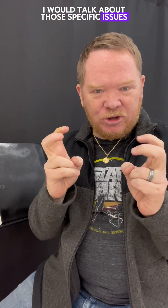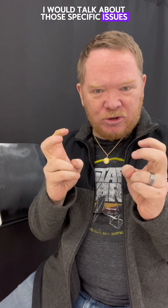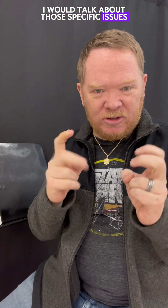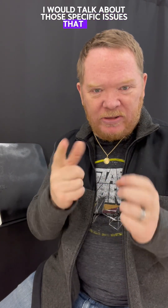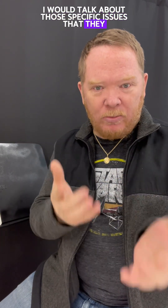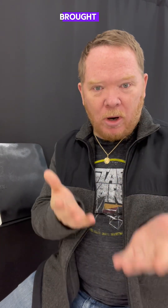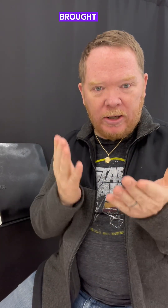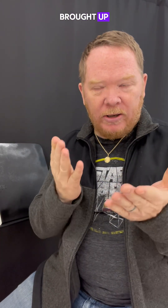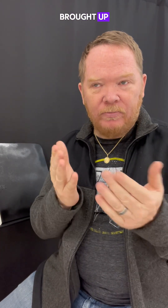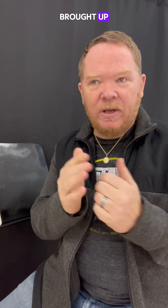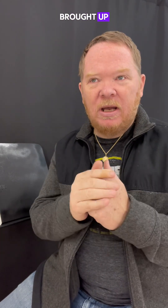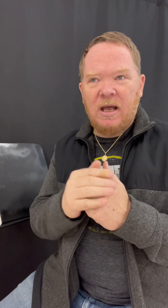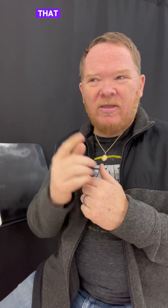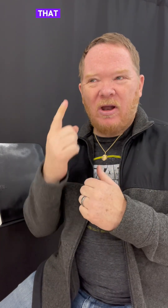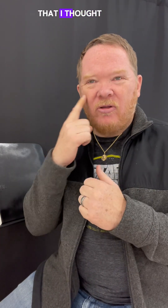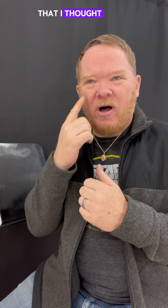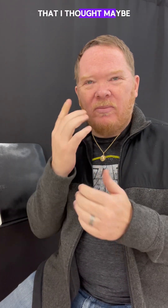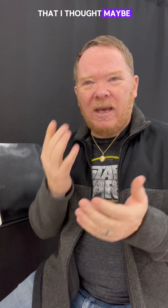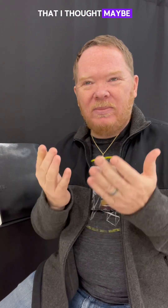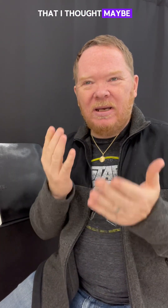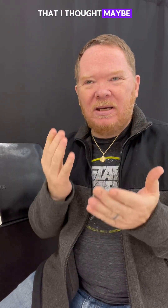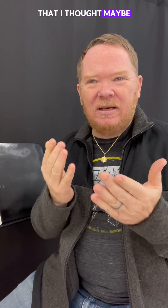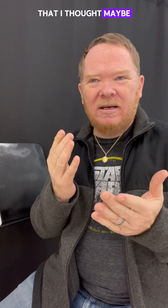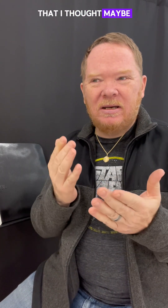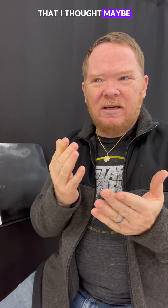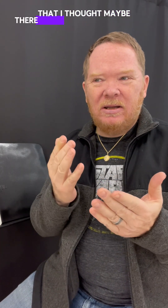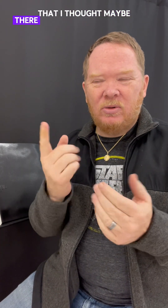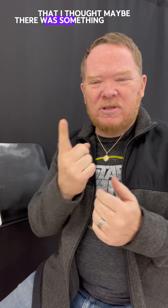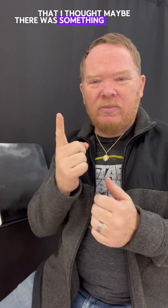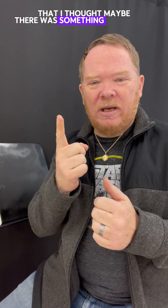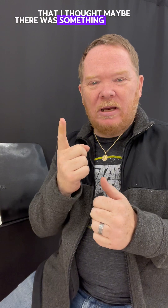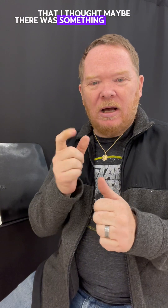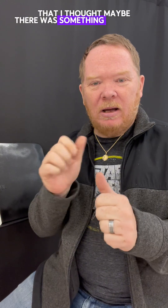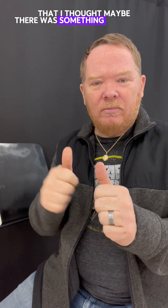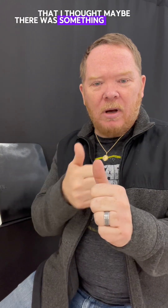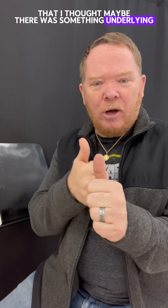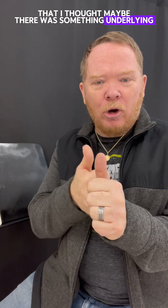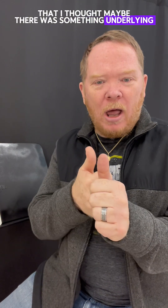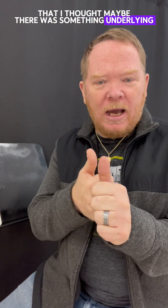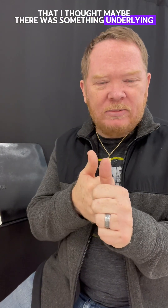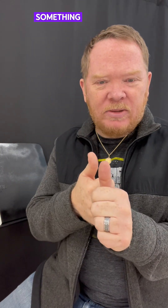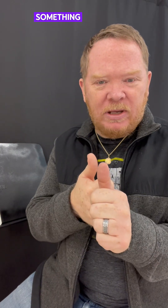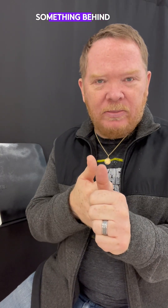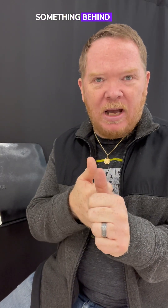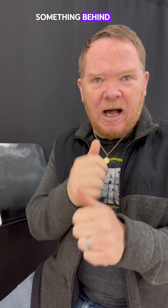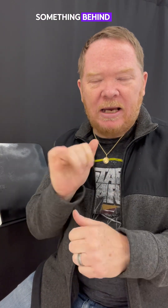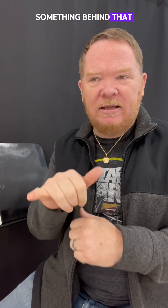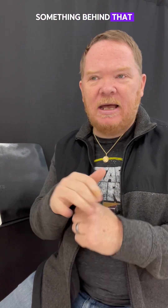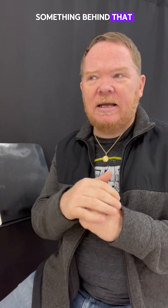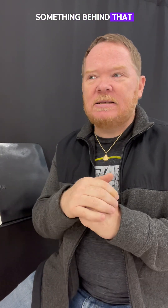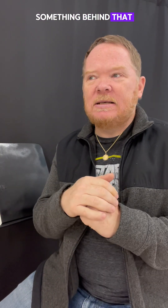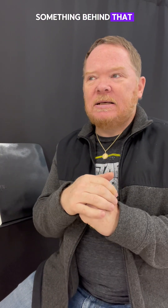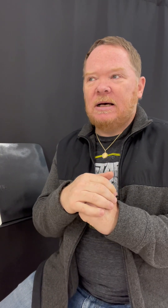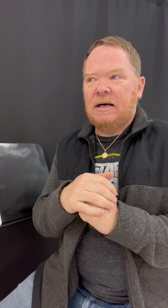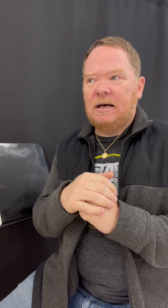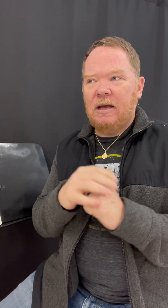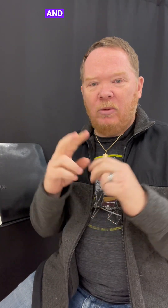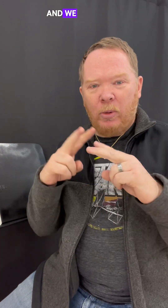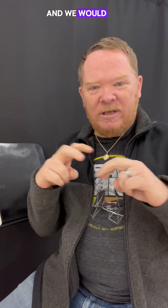that they brought up, that I thought maybe there was something underlying, something behind that. And we would dig